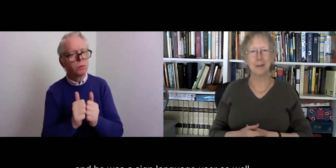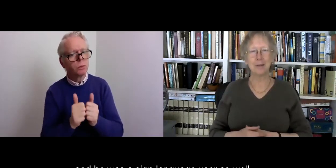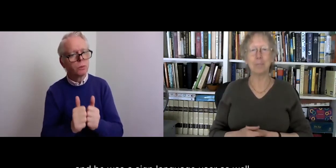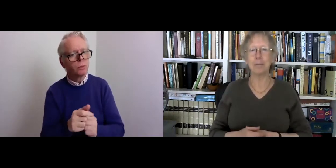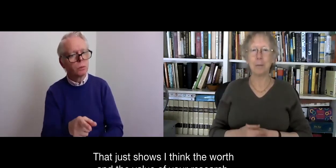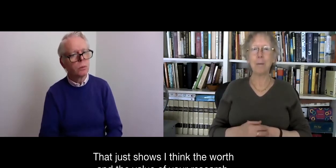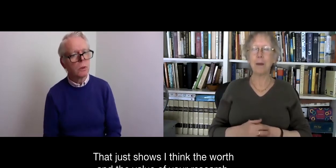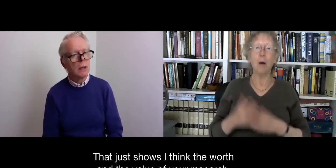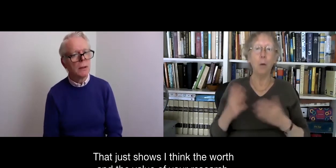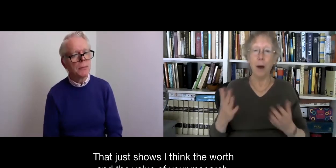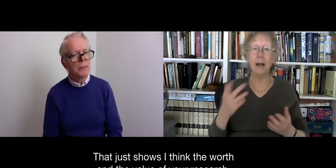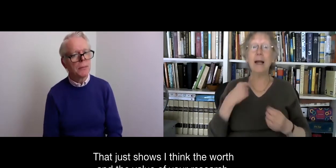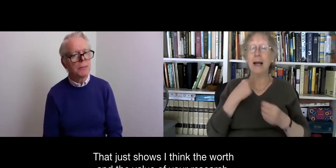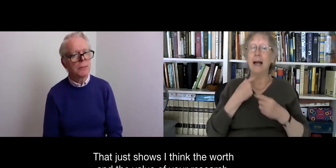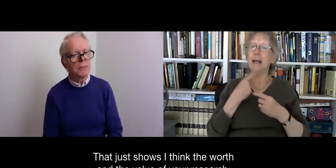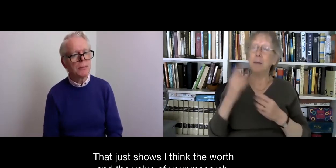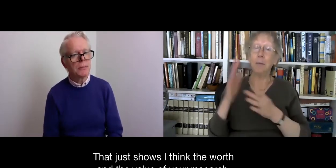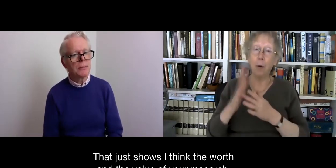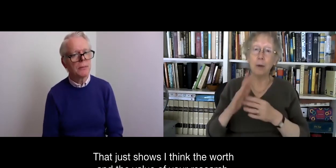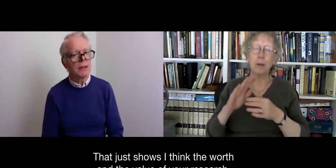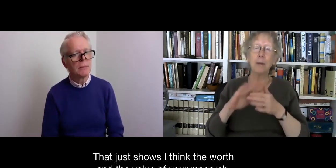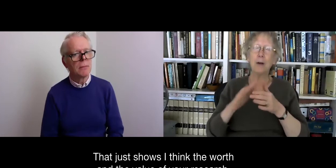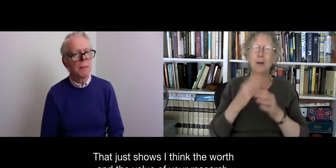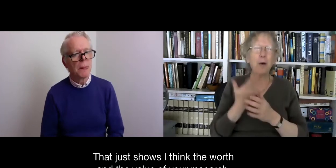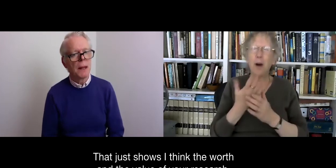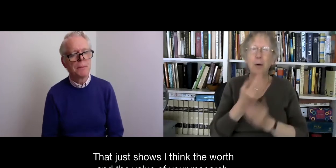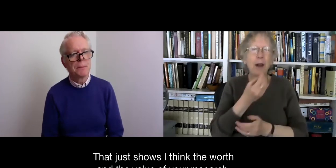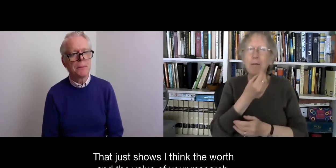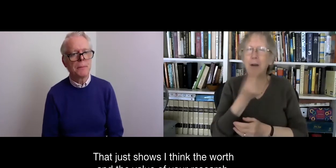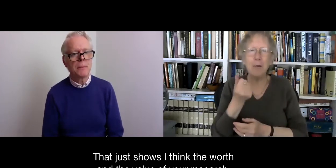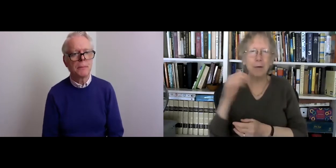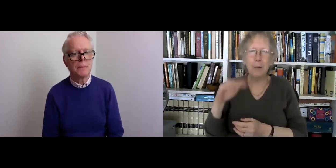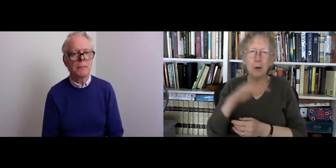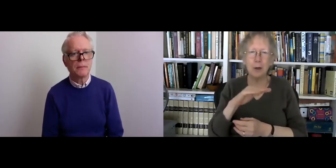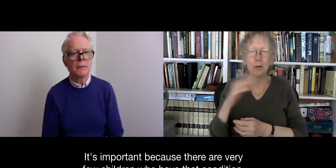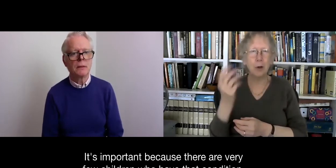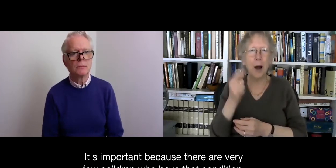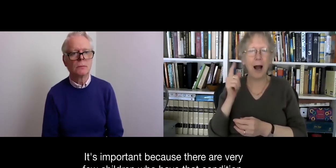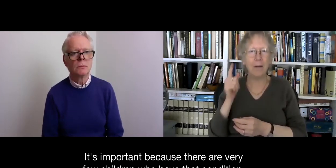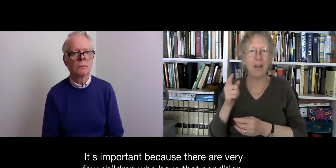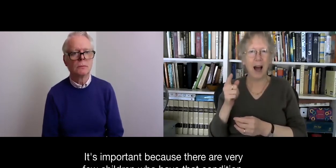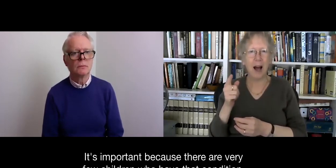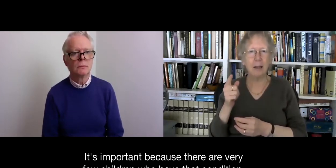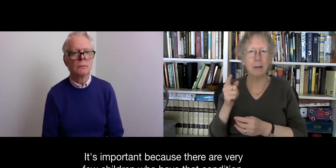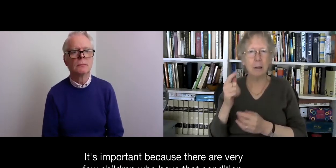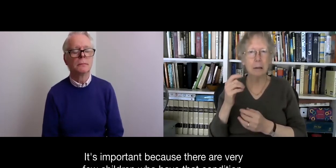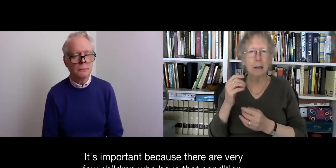So that just shows, I think, the worth and the value of your research. And it's important because there are very few children who